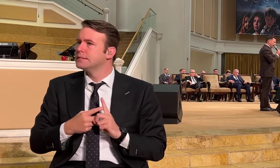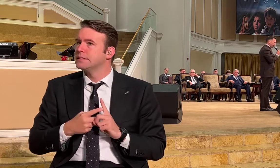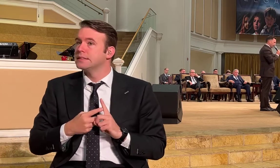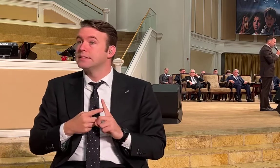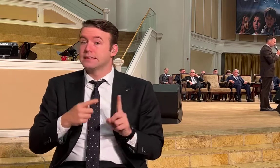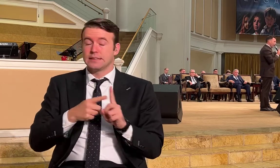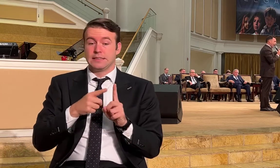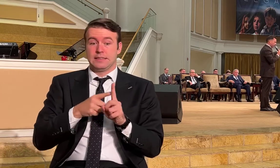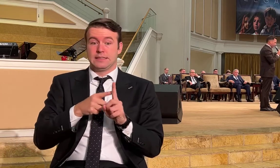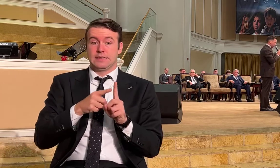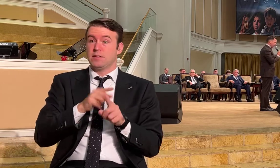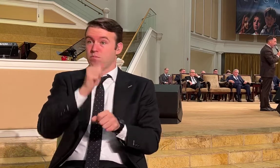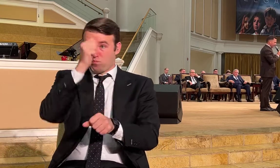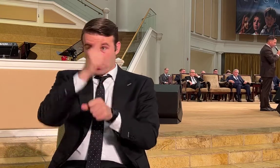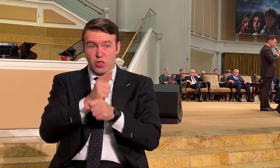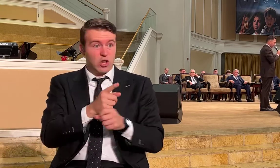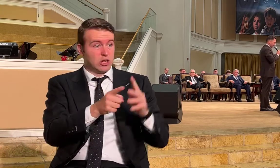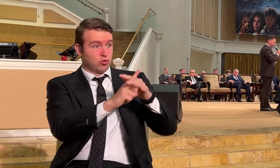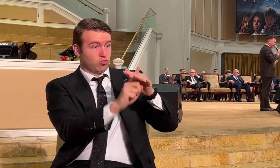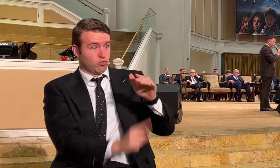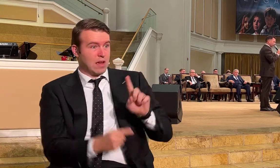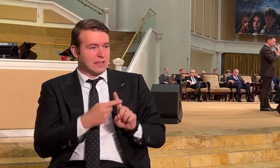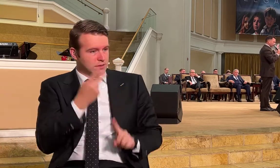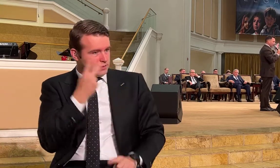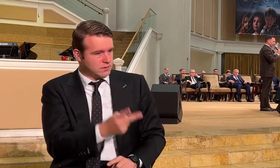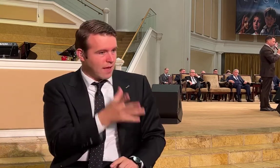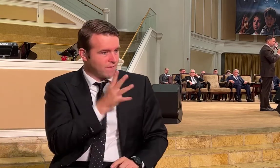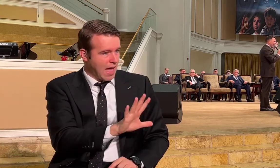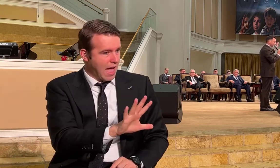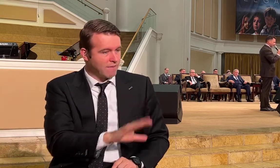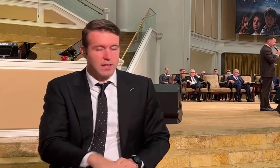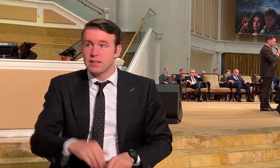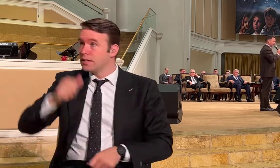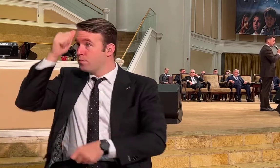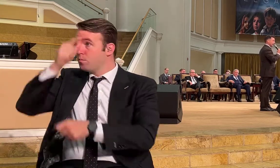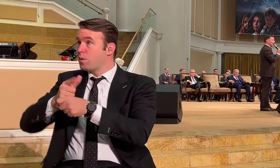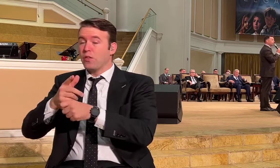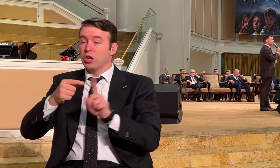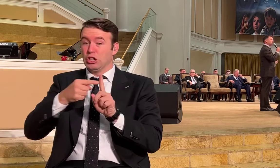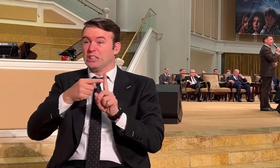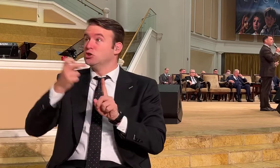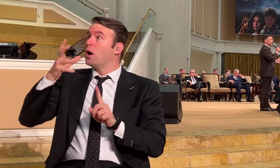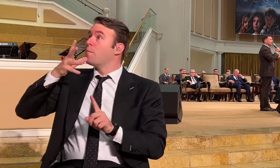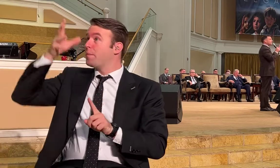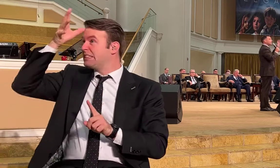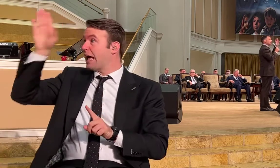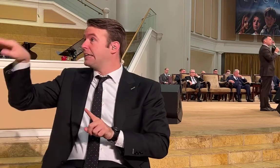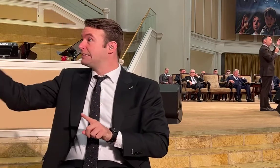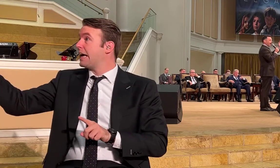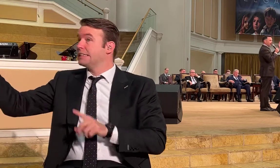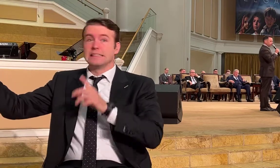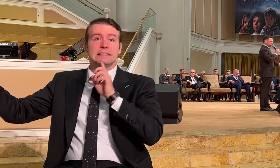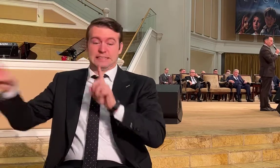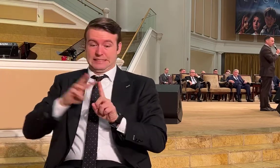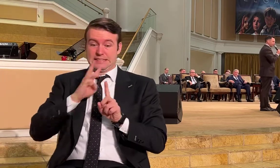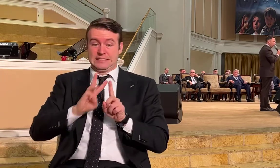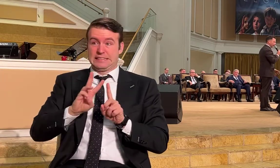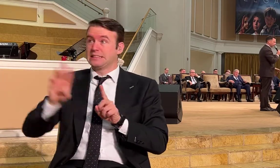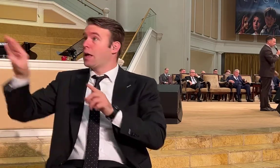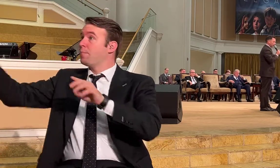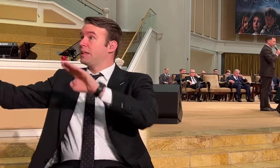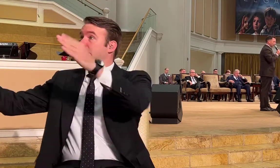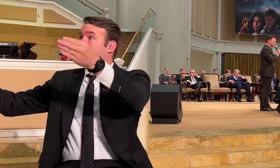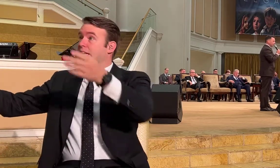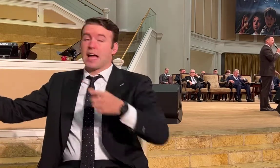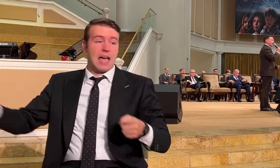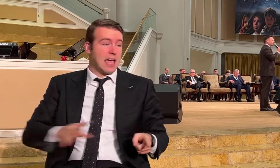brother die, drown at 5. He saw both his parents die at 6. By the time he said it, his brain was